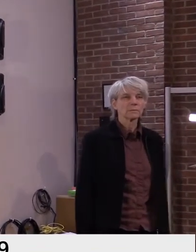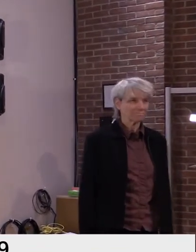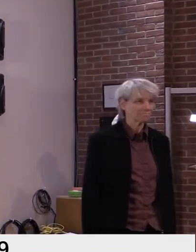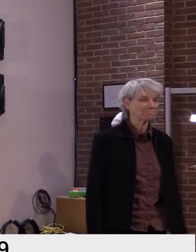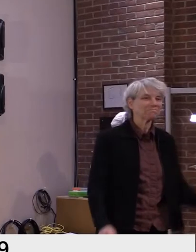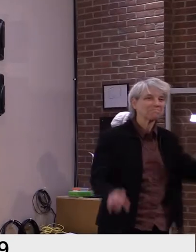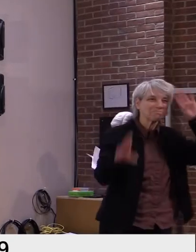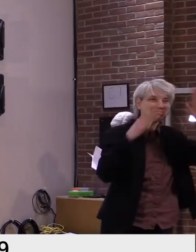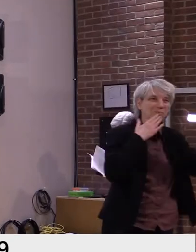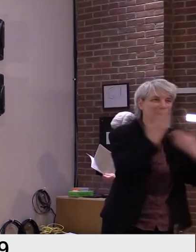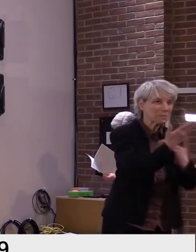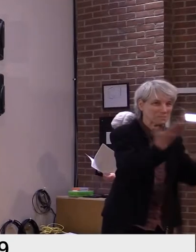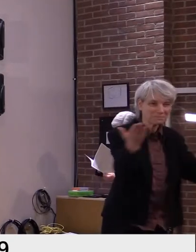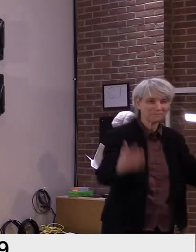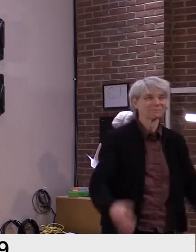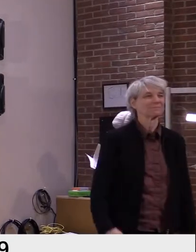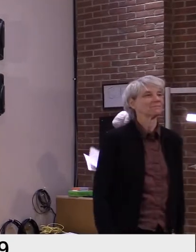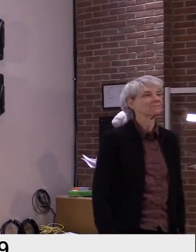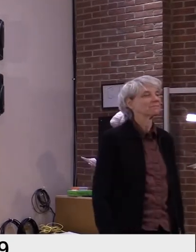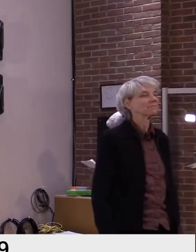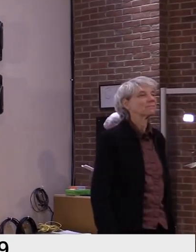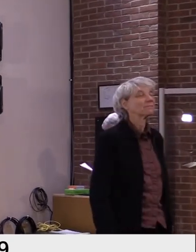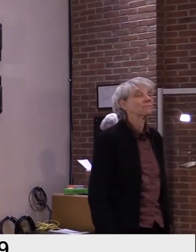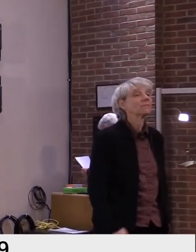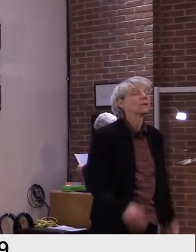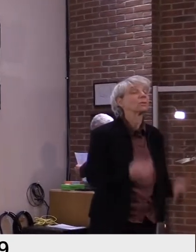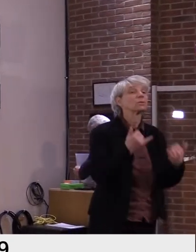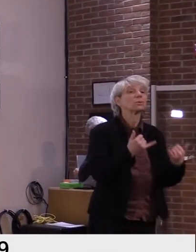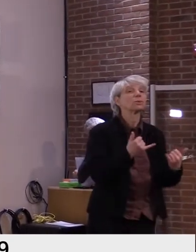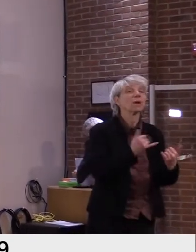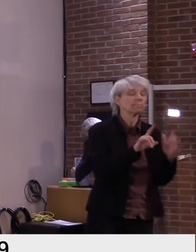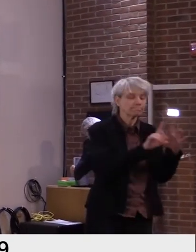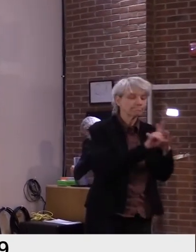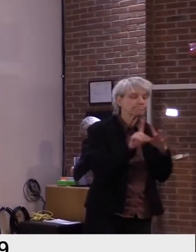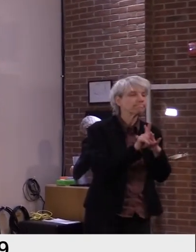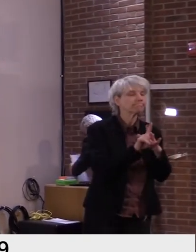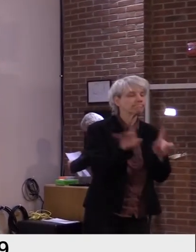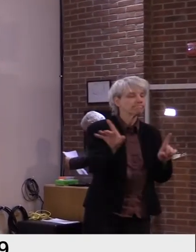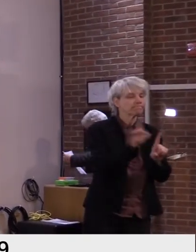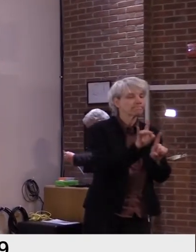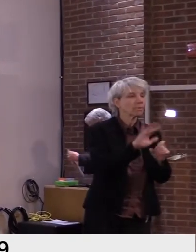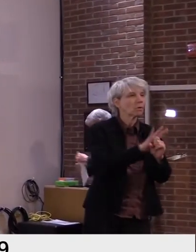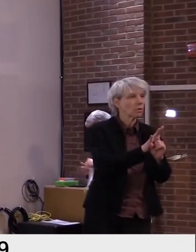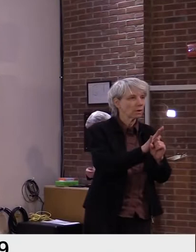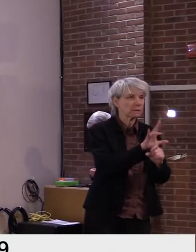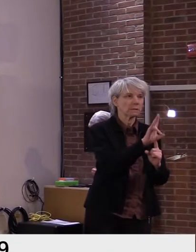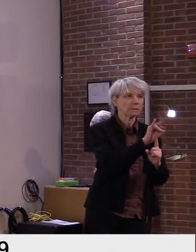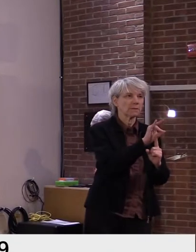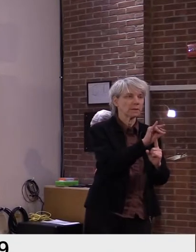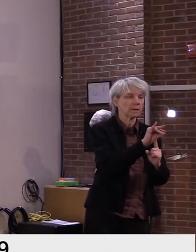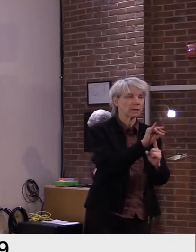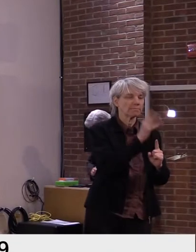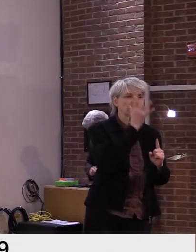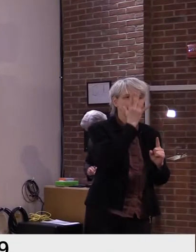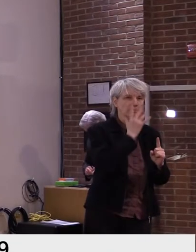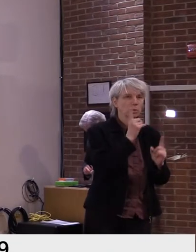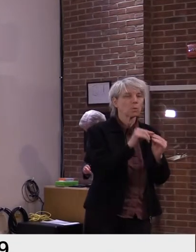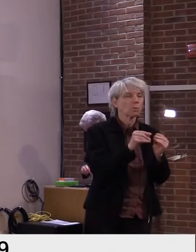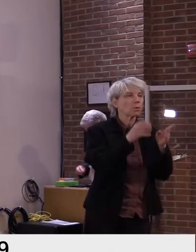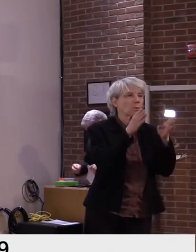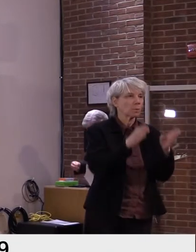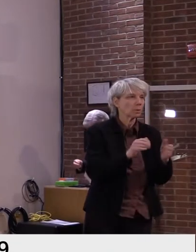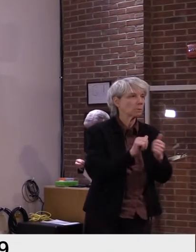Good morning. We're reporting 70 cases today, and unfortunately, one additional death. There